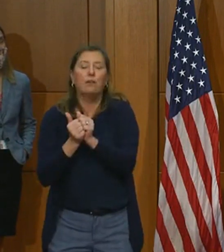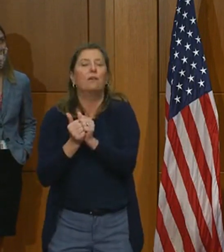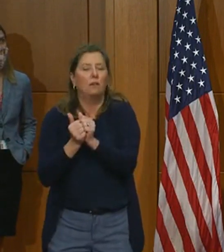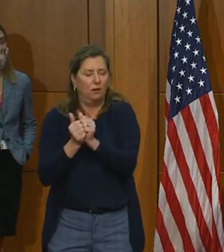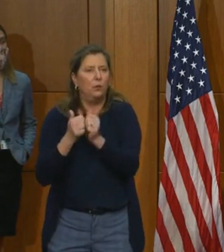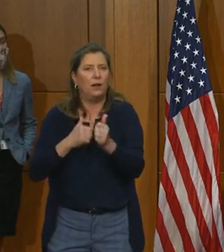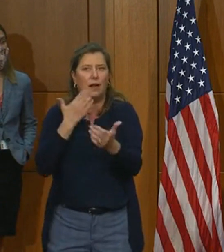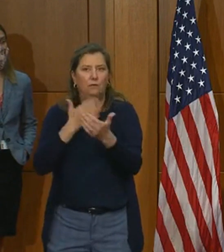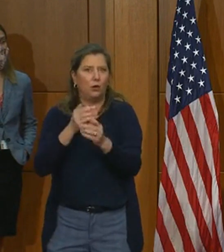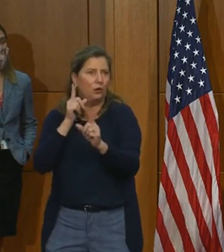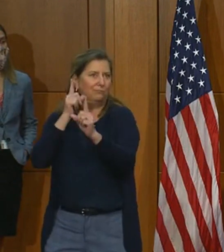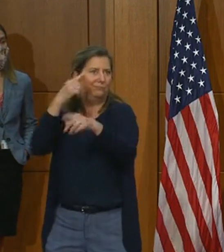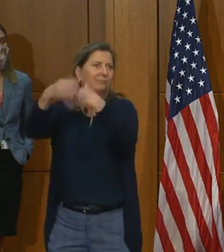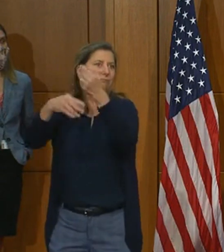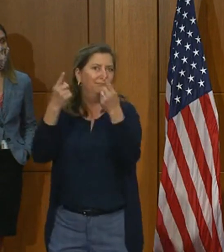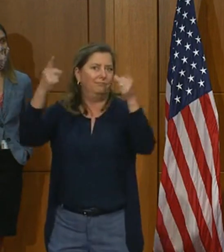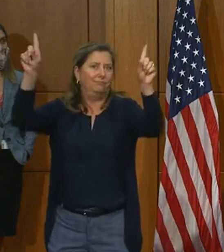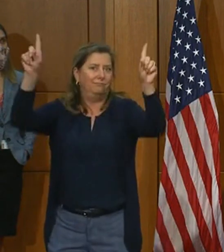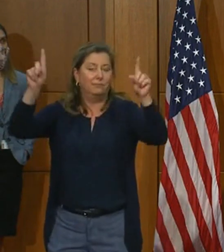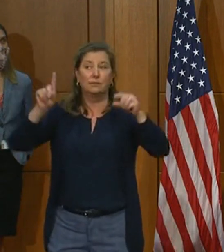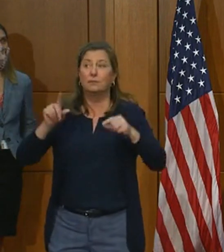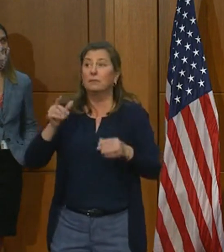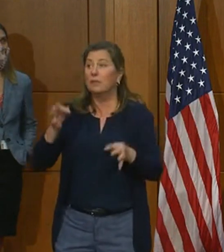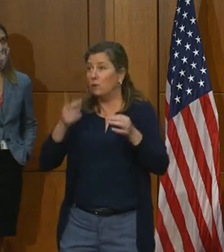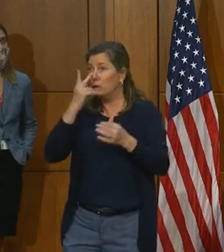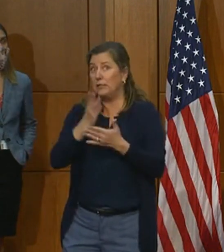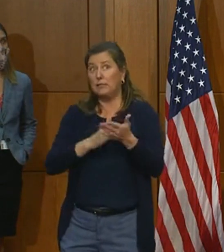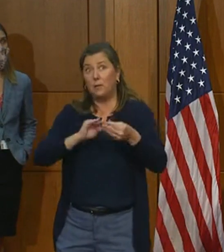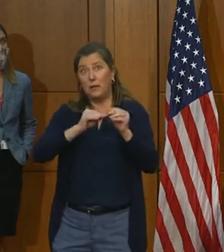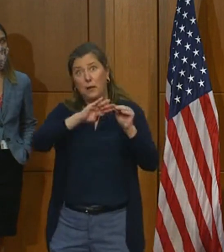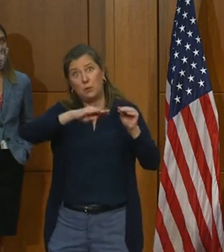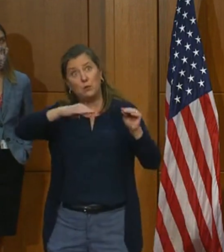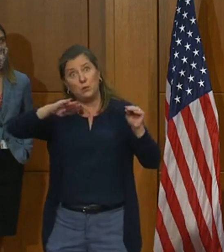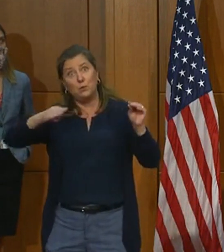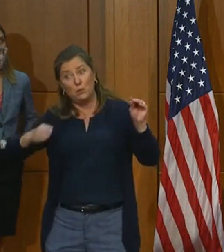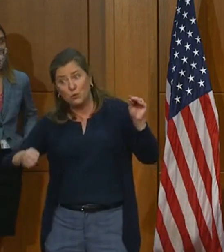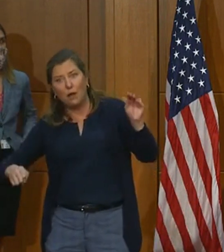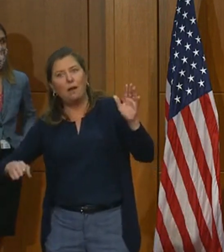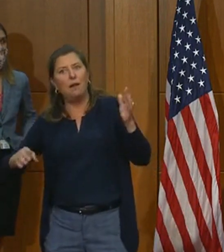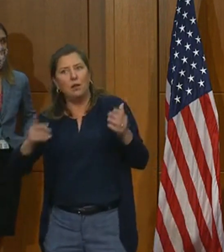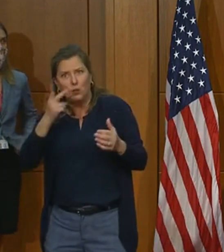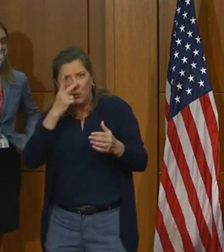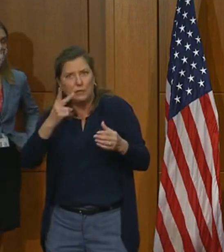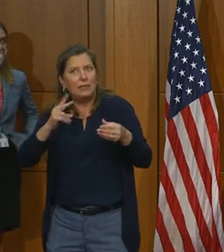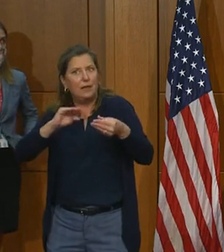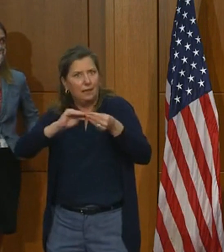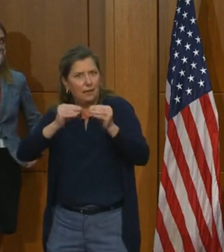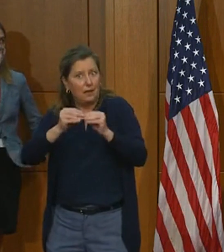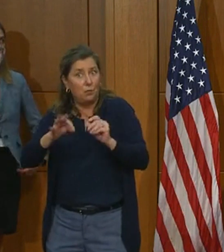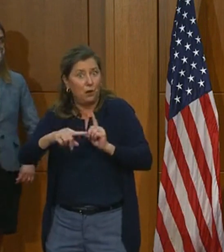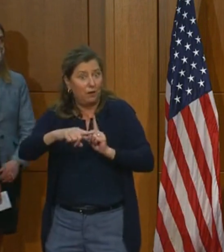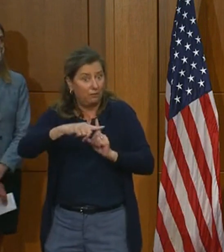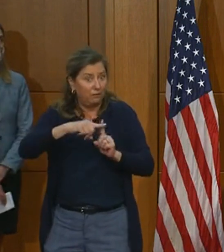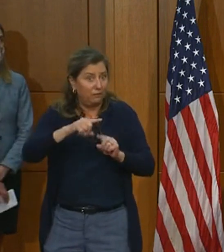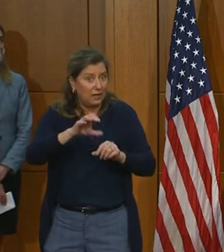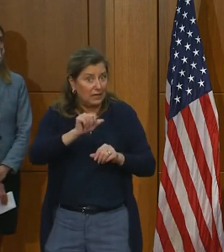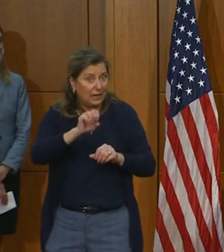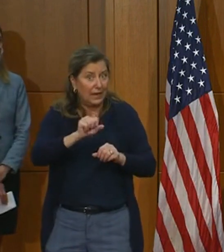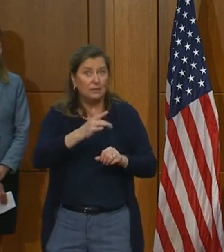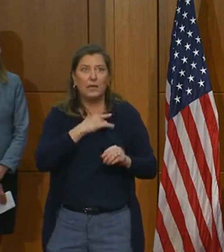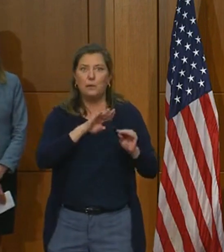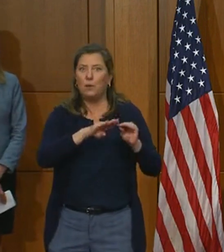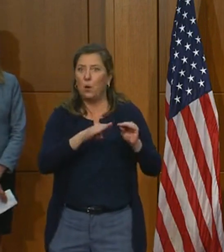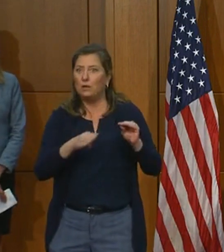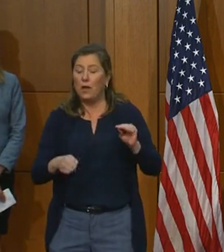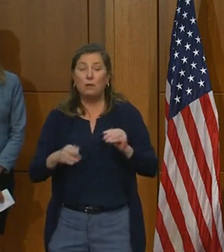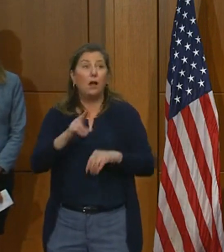great direction. And I think if you look at some of these curves, you see that the number of cases are trending down.